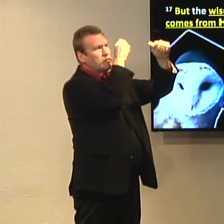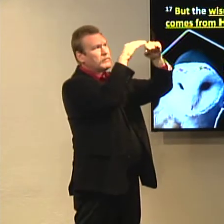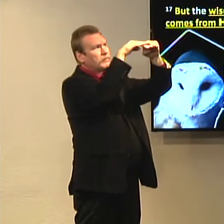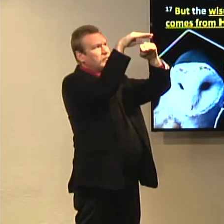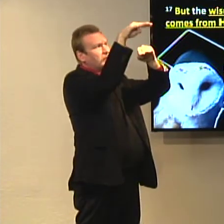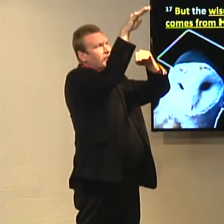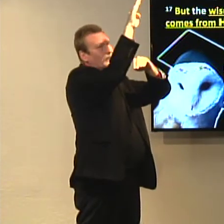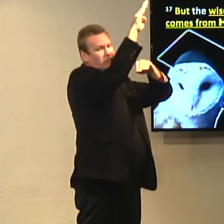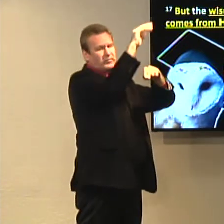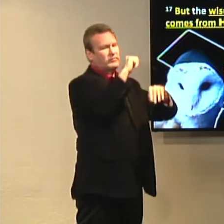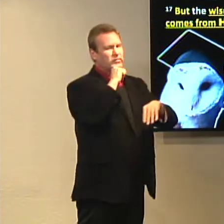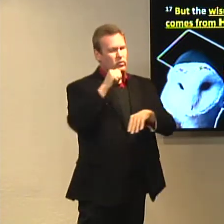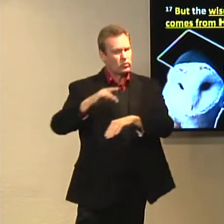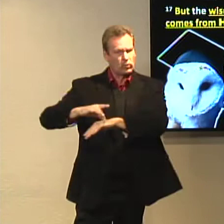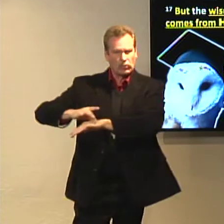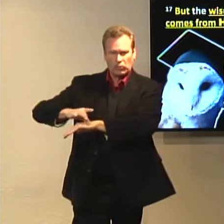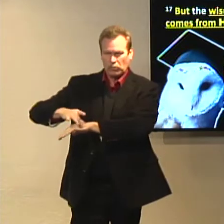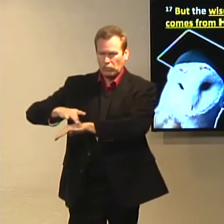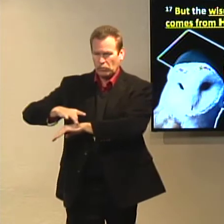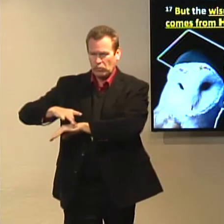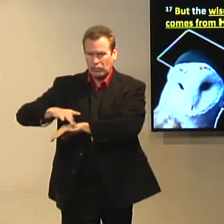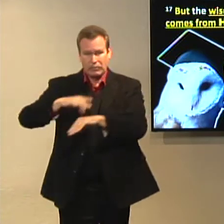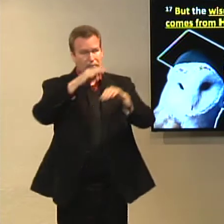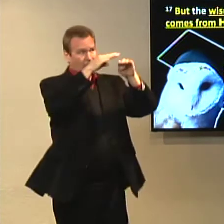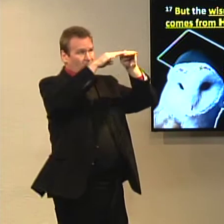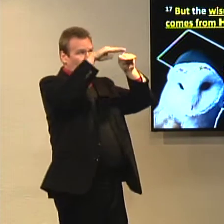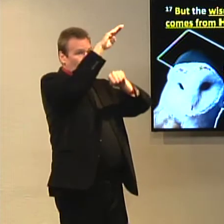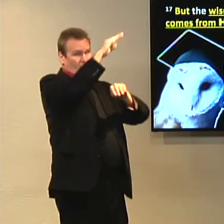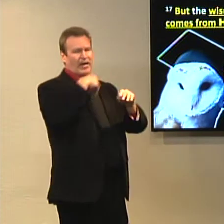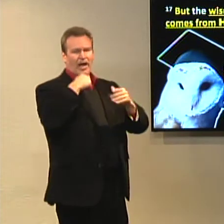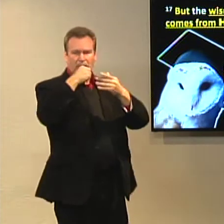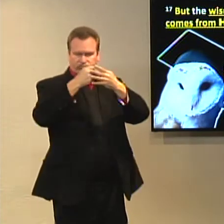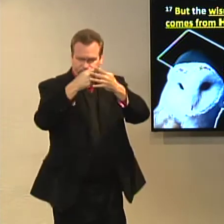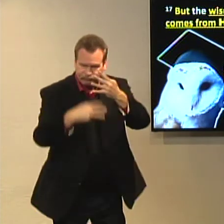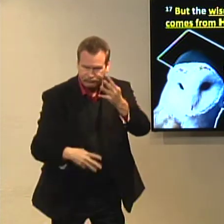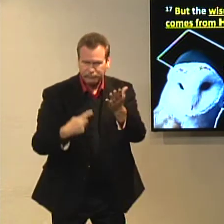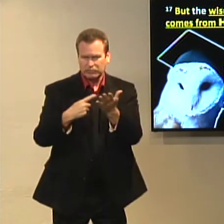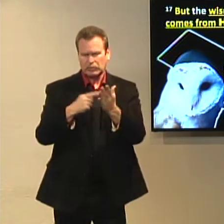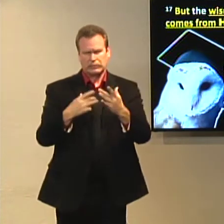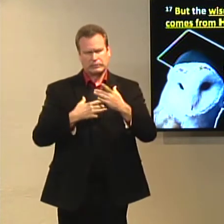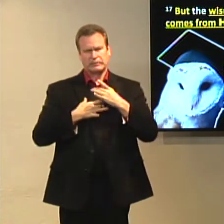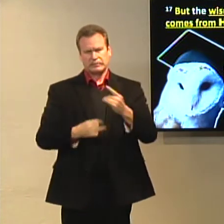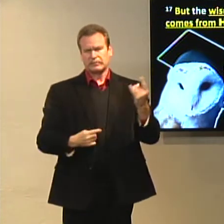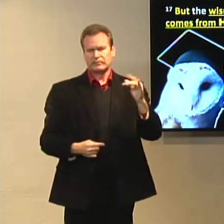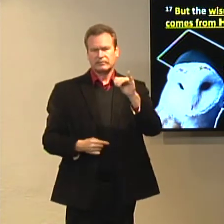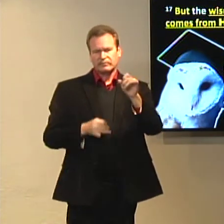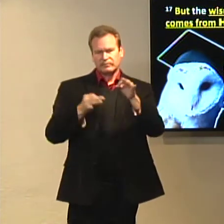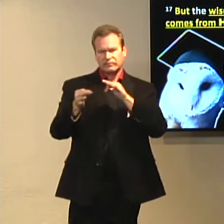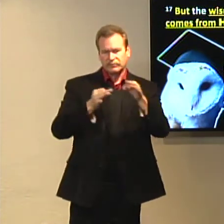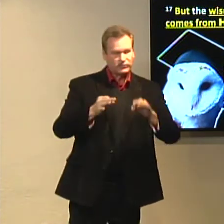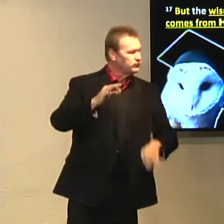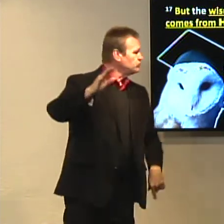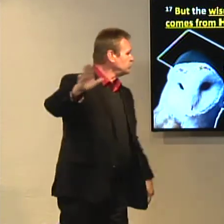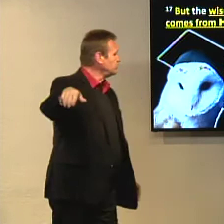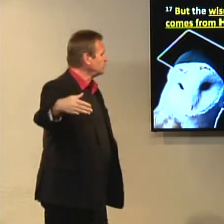and to wish for. Not earthly wisdom, but that from above. And look at the listings and